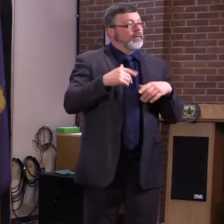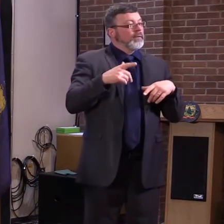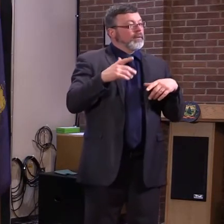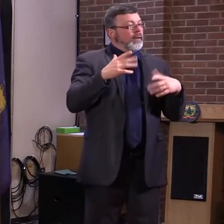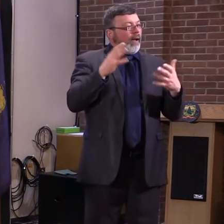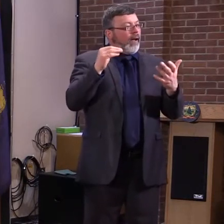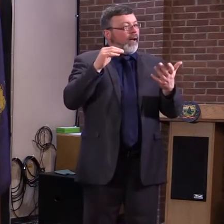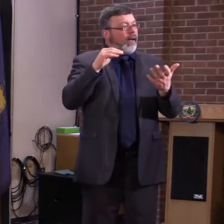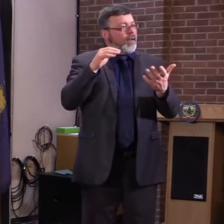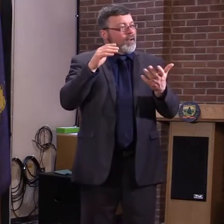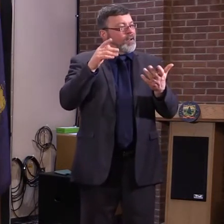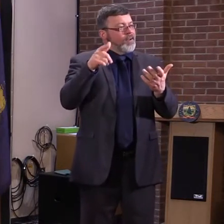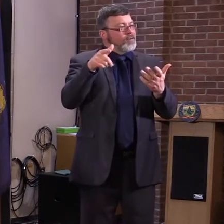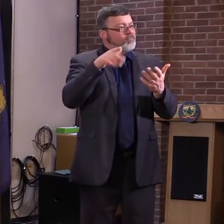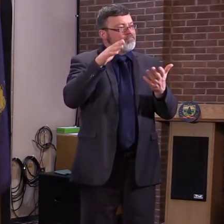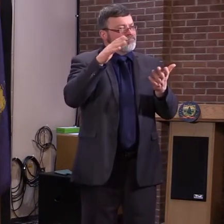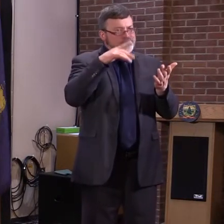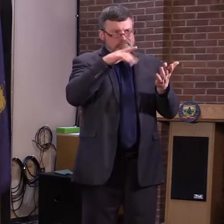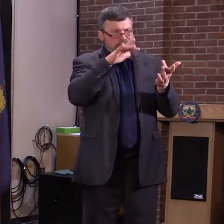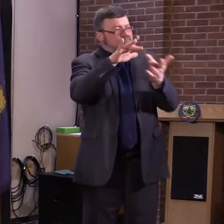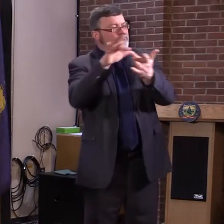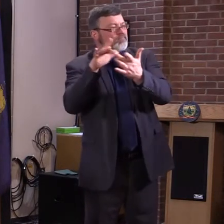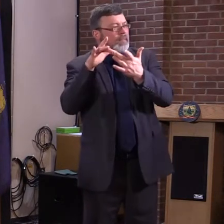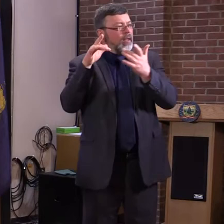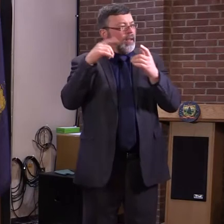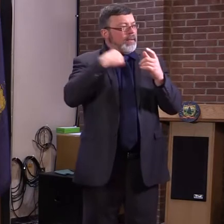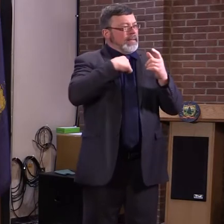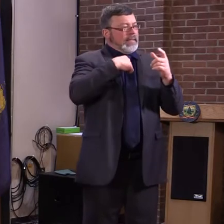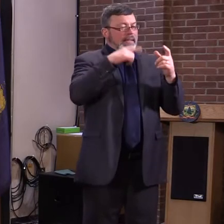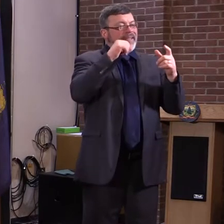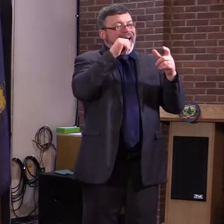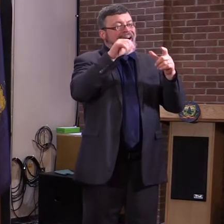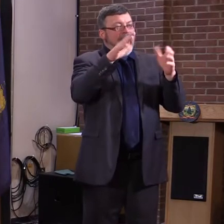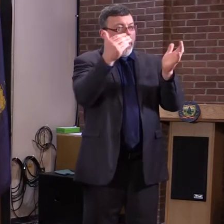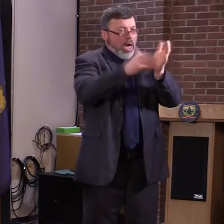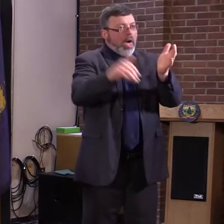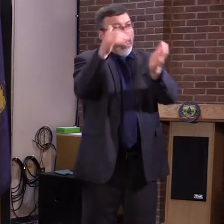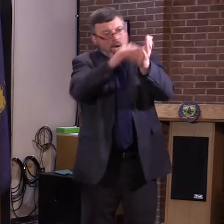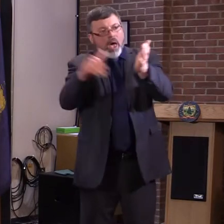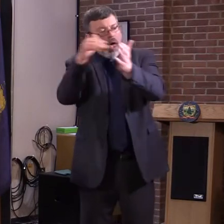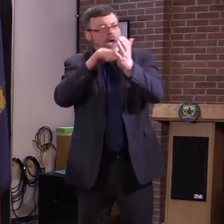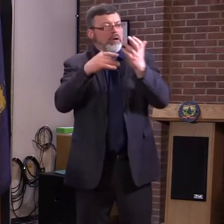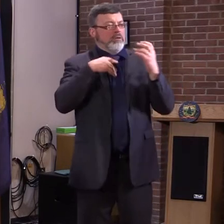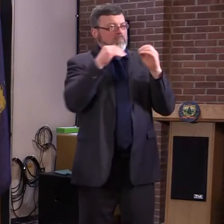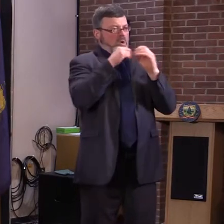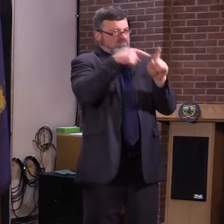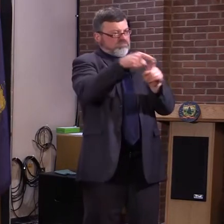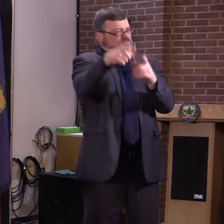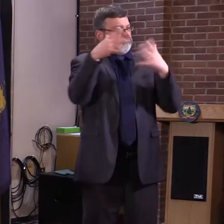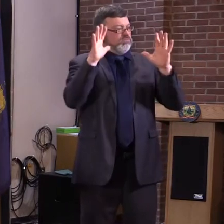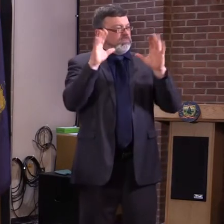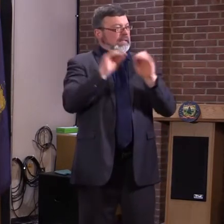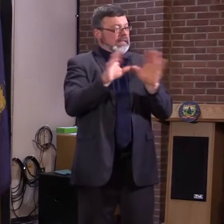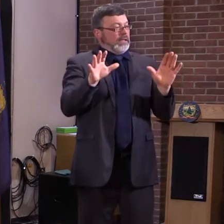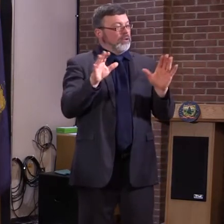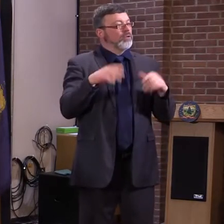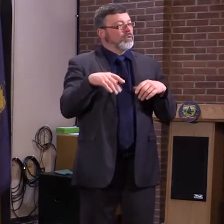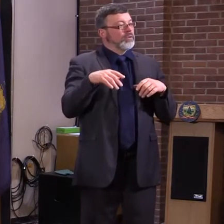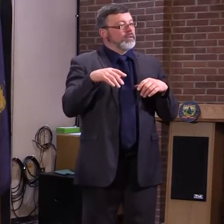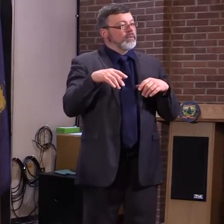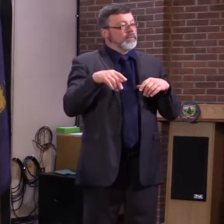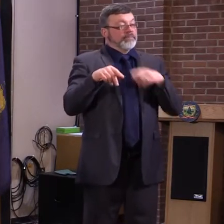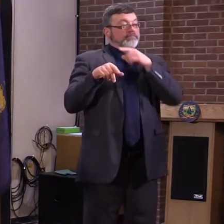state perspective. So instead of dealing with 300 some odd separate entities, we deal with 60. But we want to leverage those ESTs to start to gather